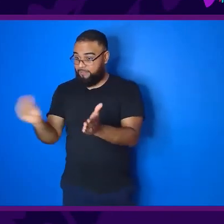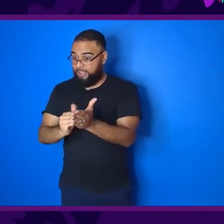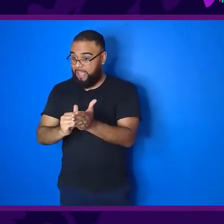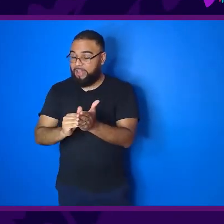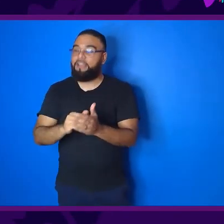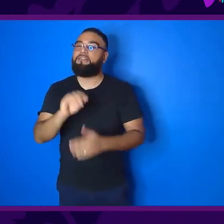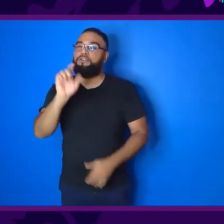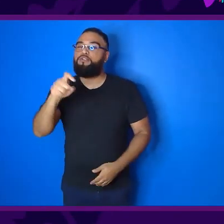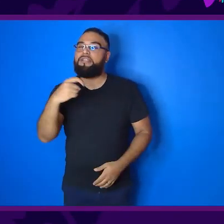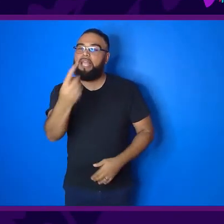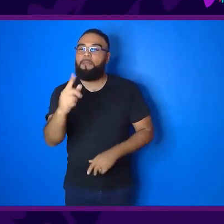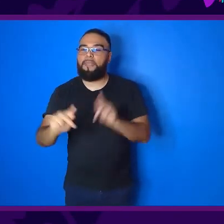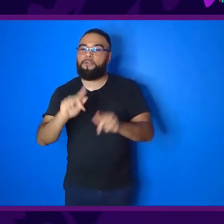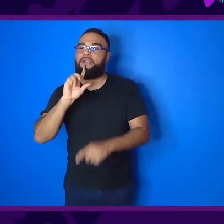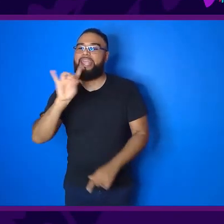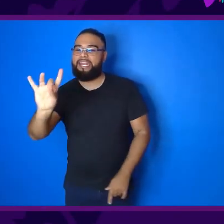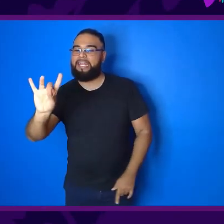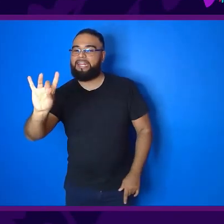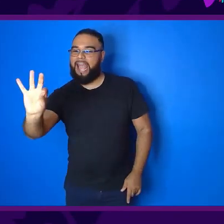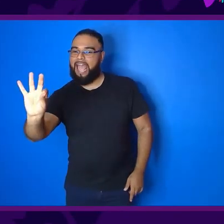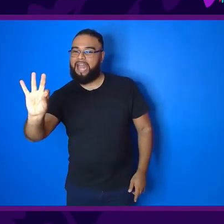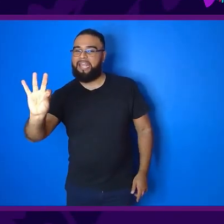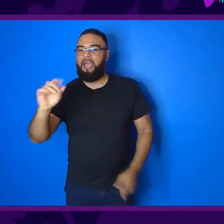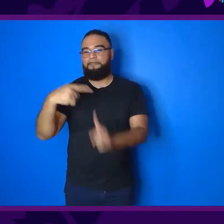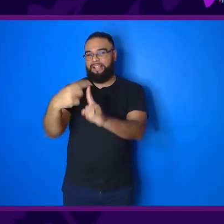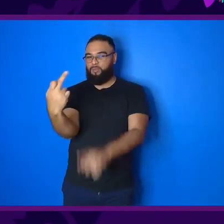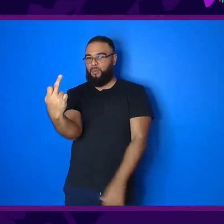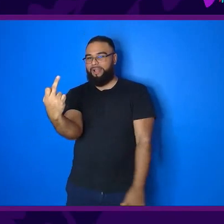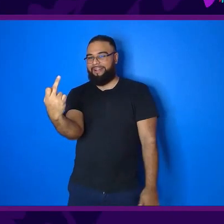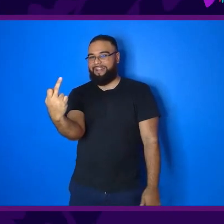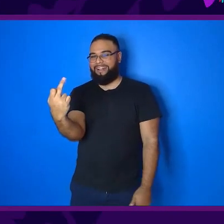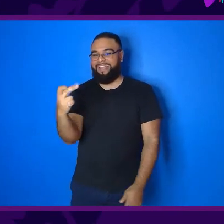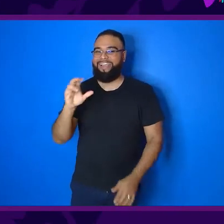plus 1. Okay? You're like